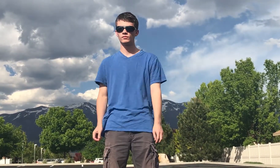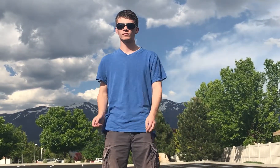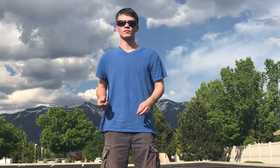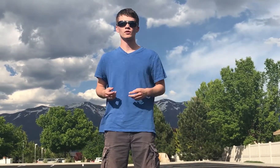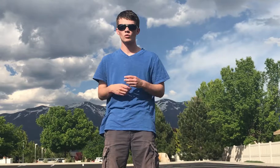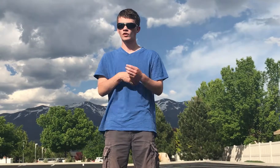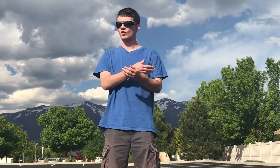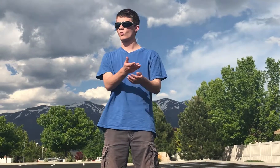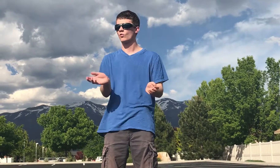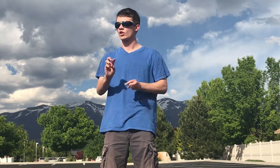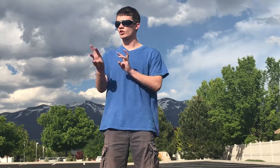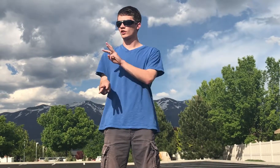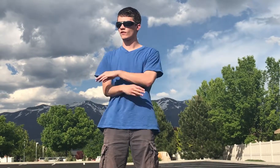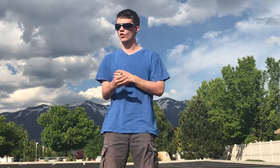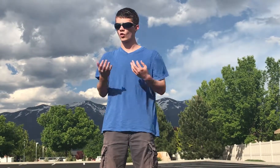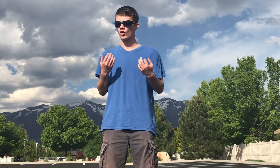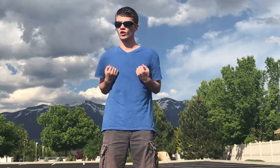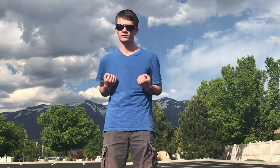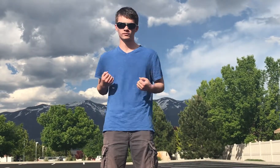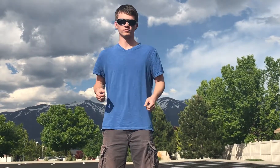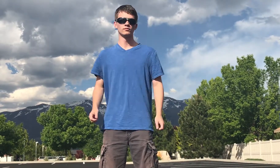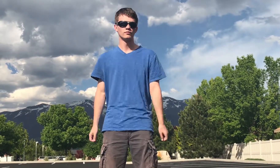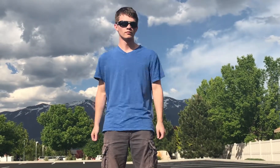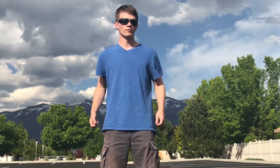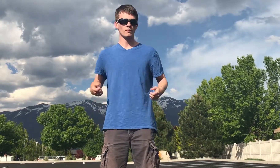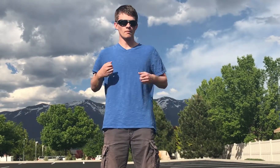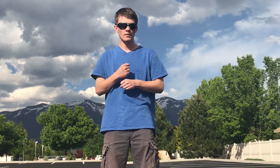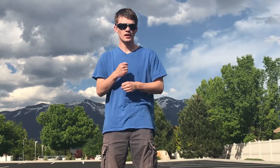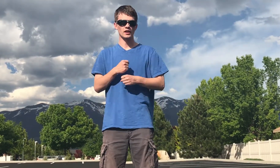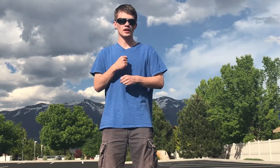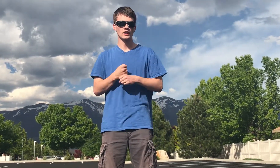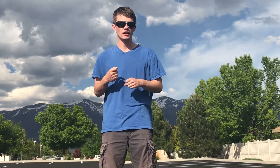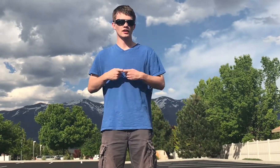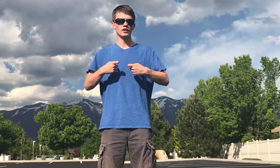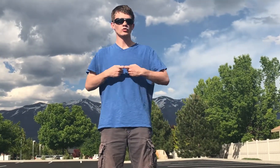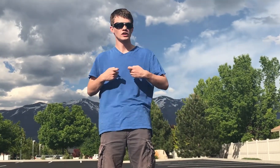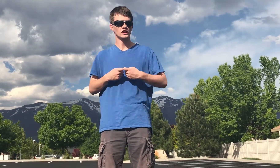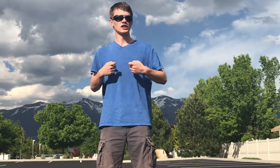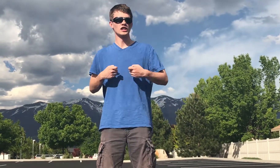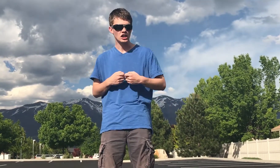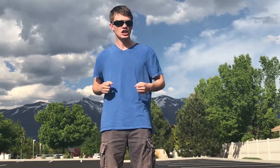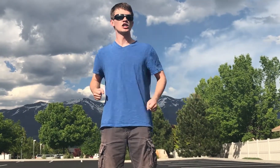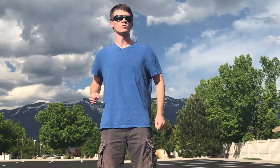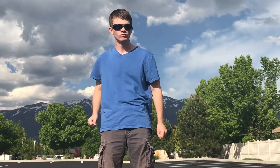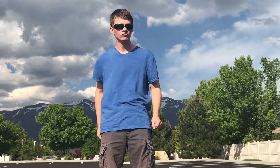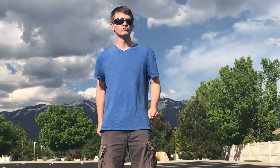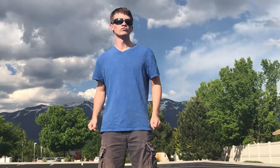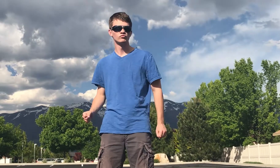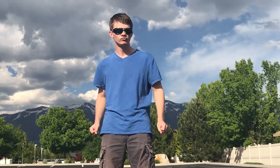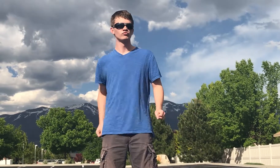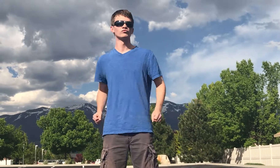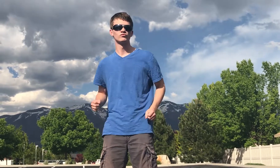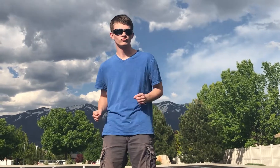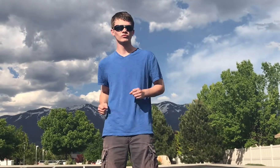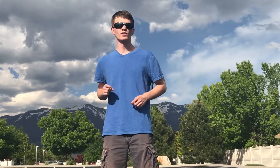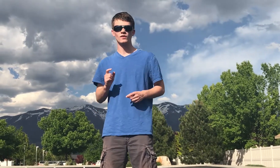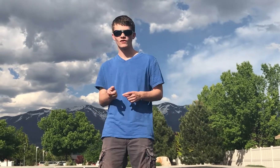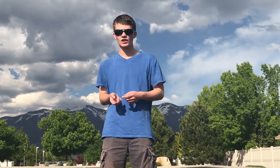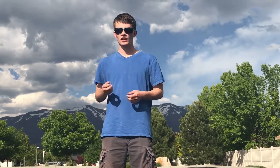is what the world is for Making electricity You can feel it